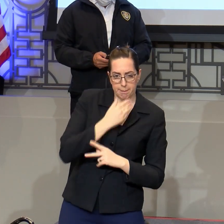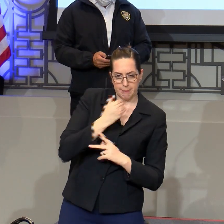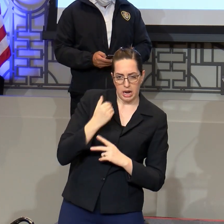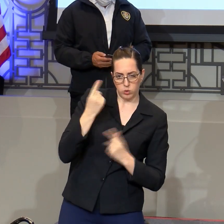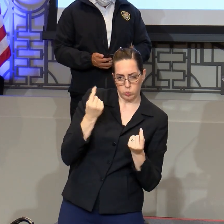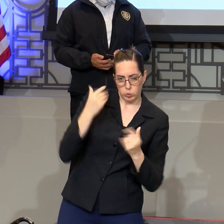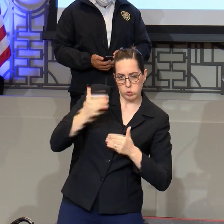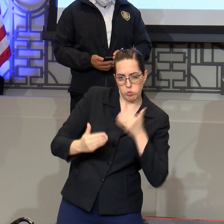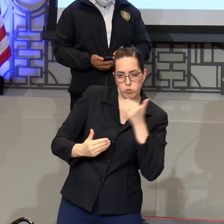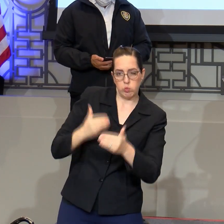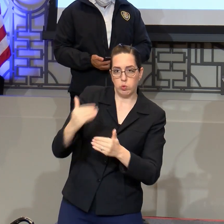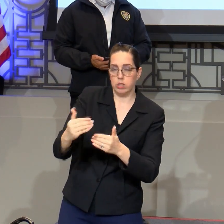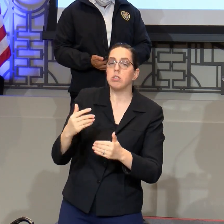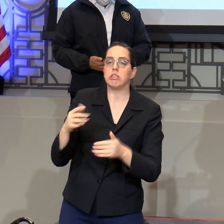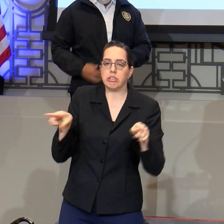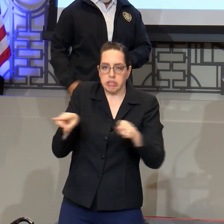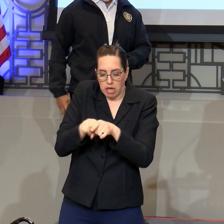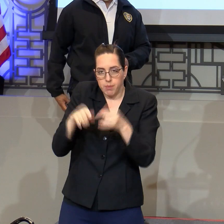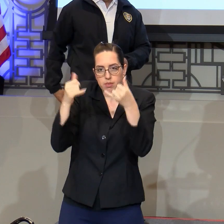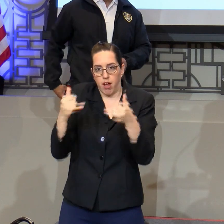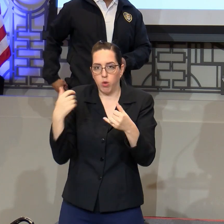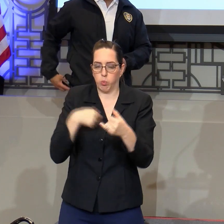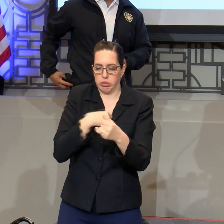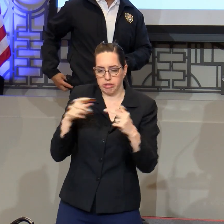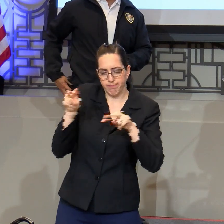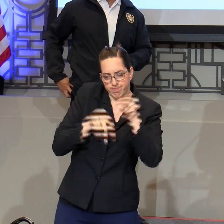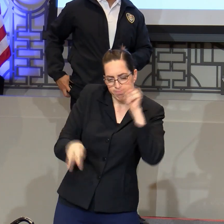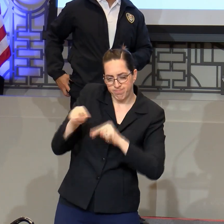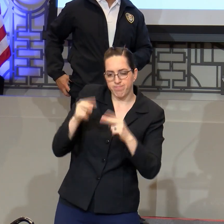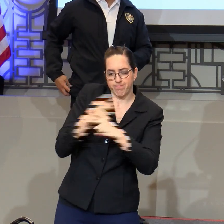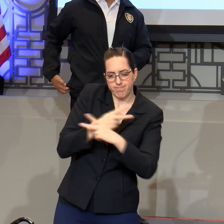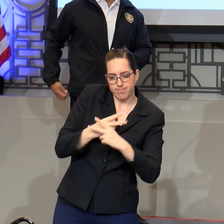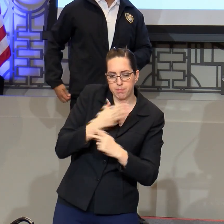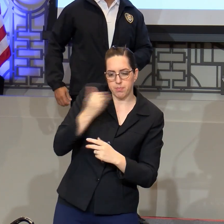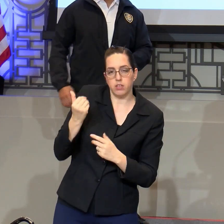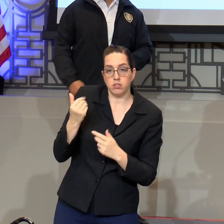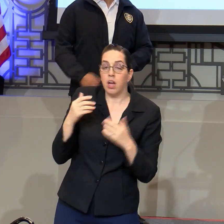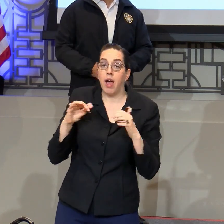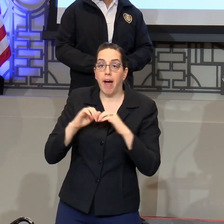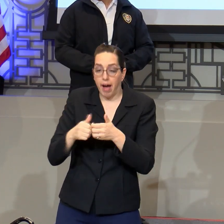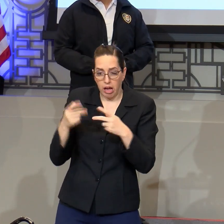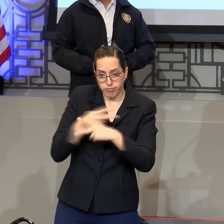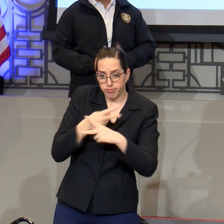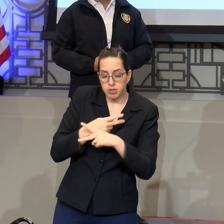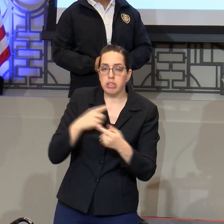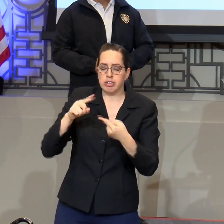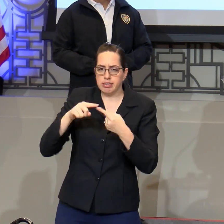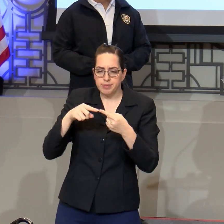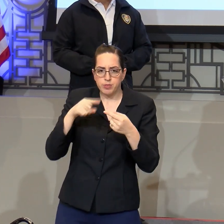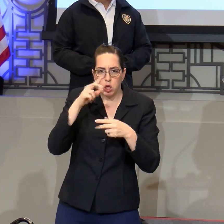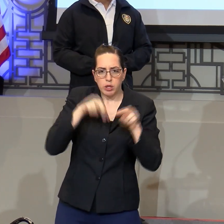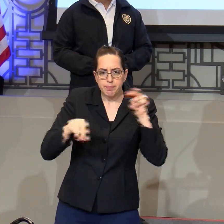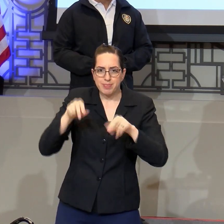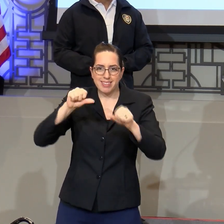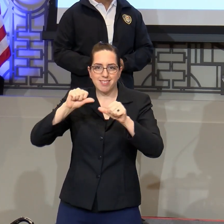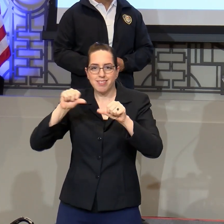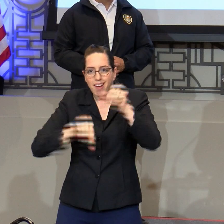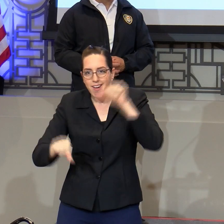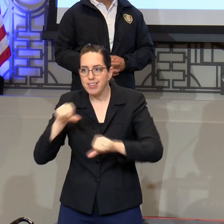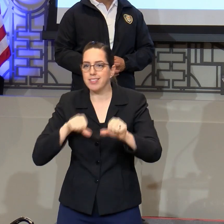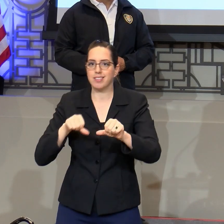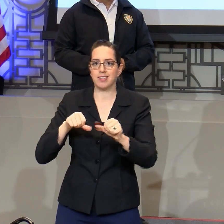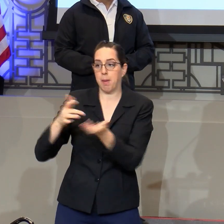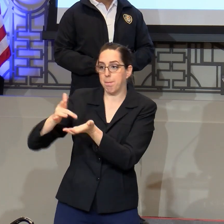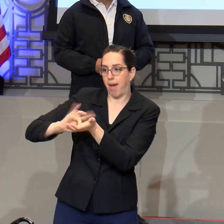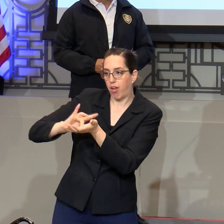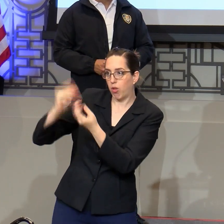steps as we move forward. And those steps should be based on the facts, the medical advice